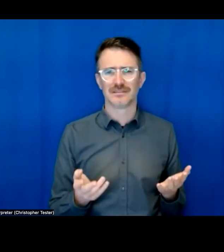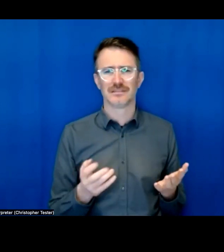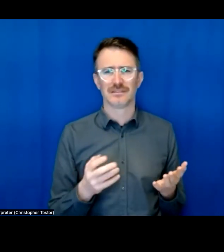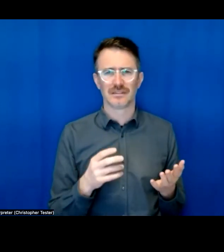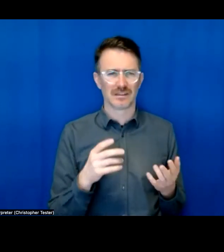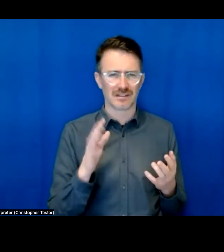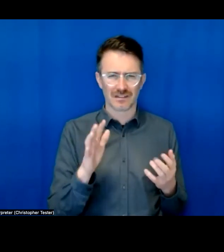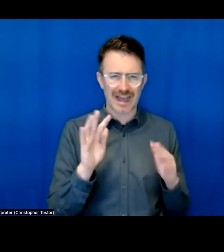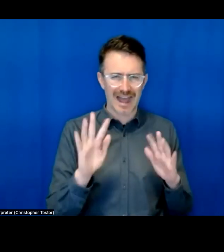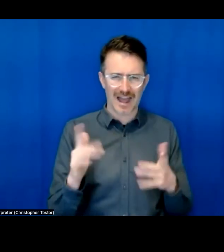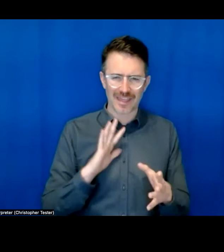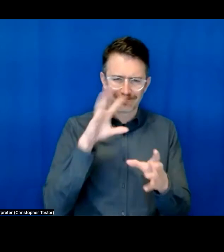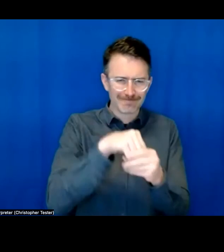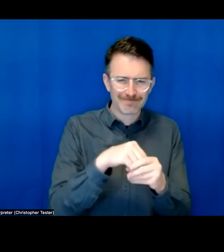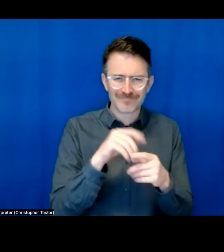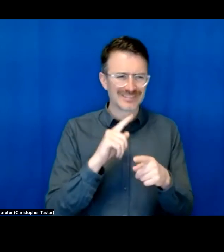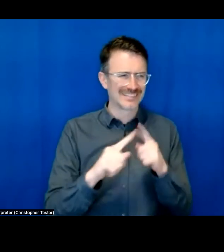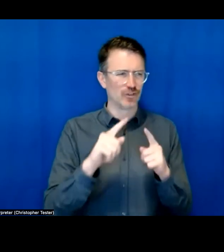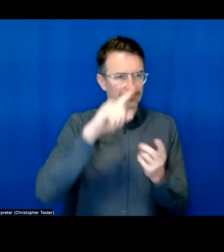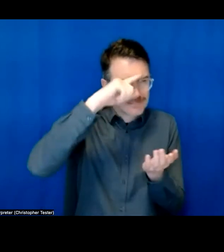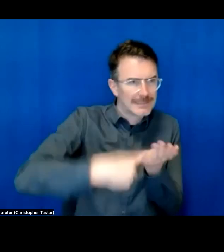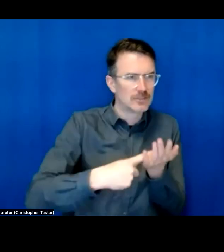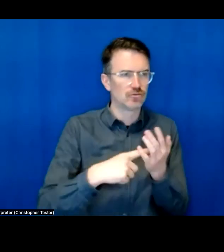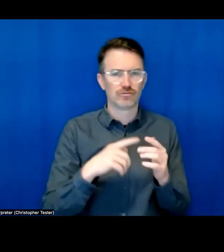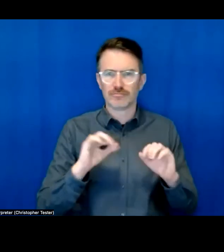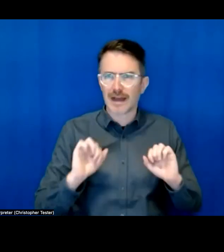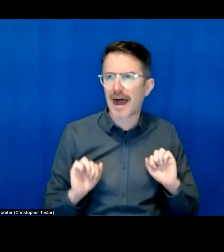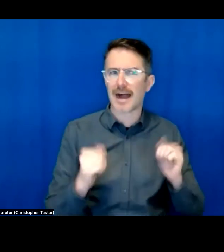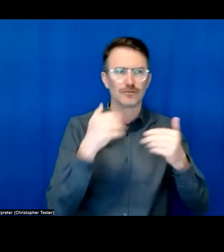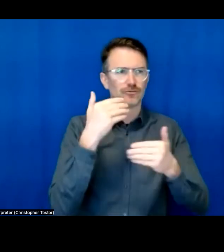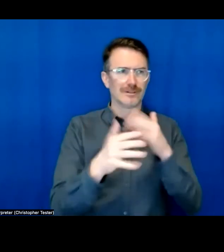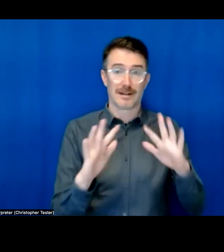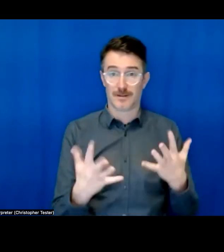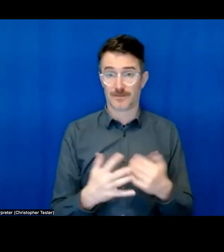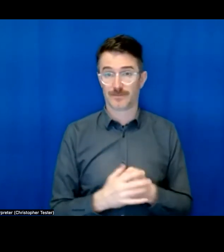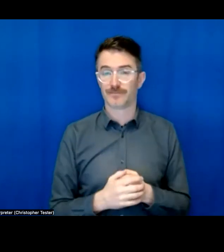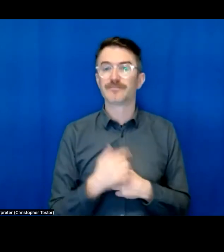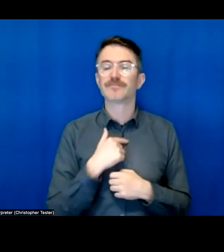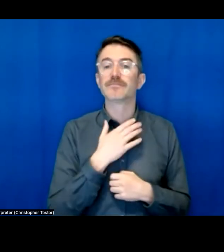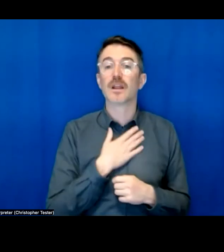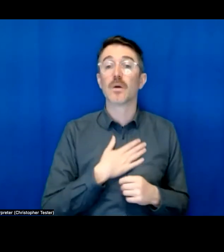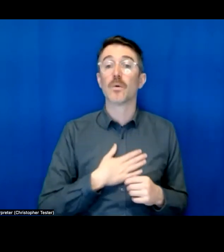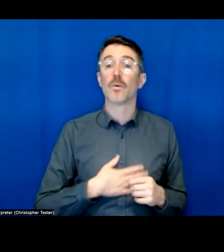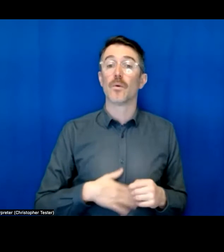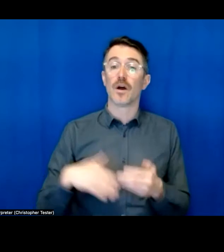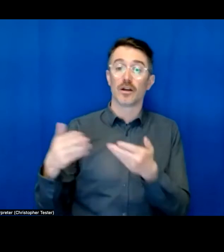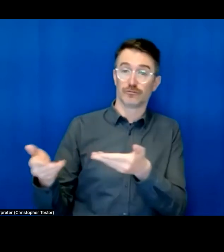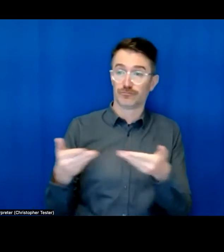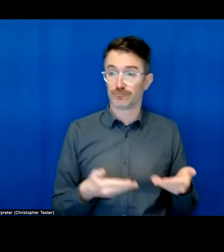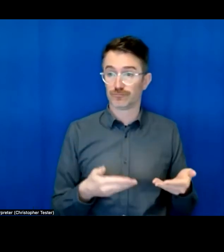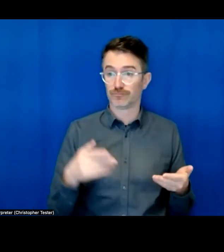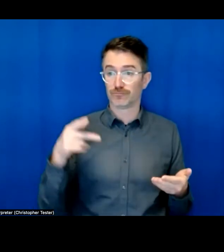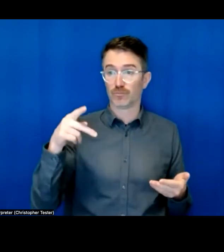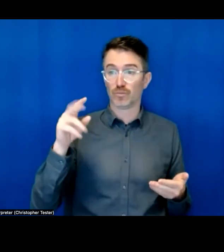like to introduce our next speaker, Pratima Guru. Pratima Guru is an academic activist from Nepal. She has